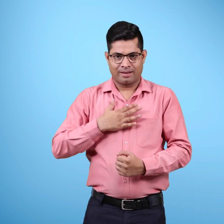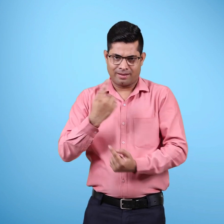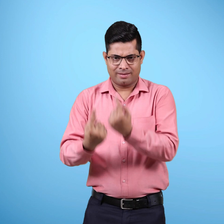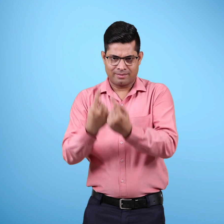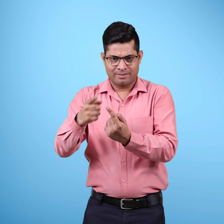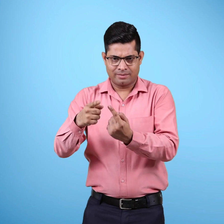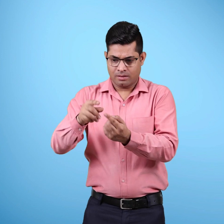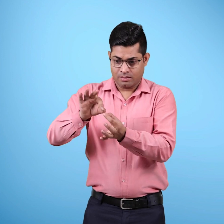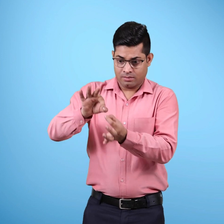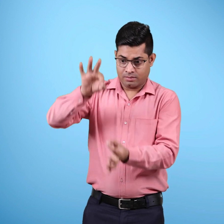column 1 height,